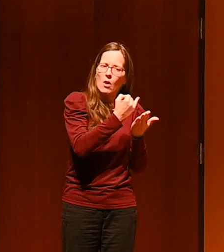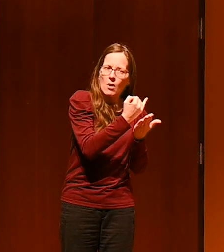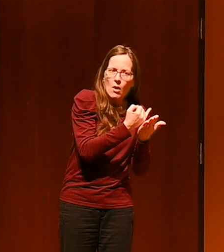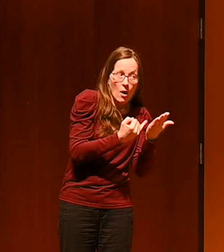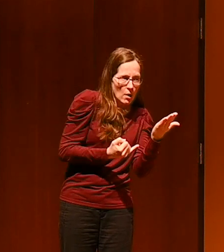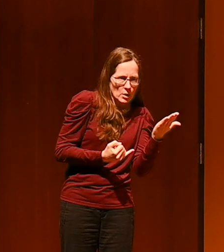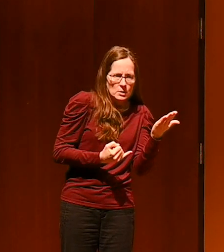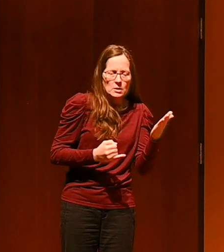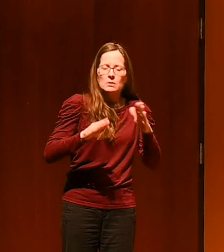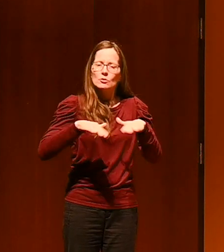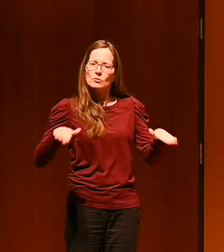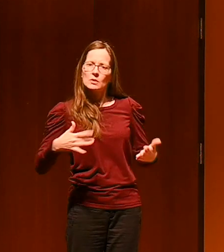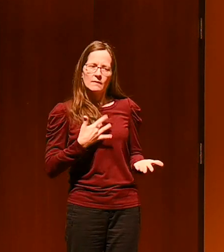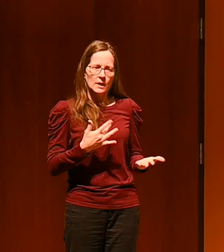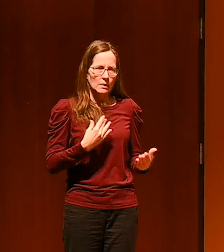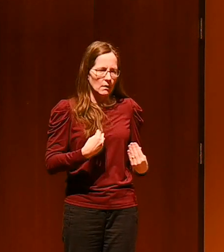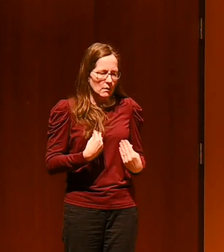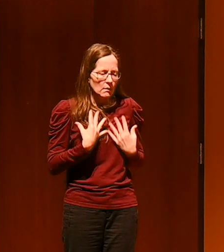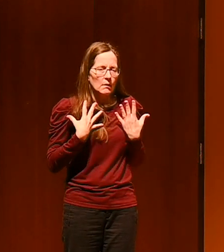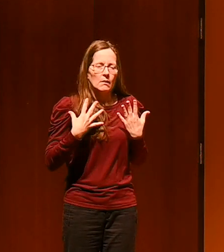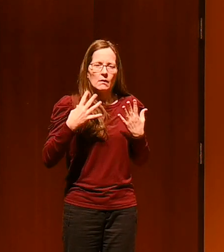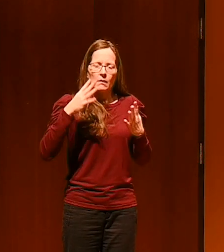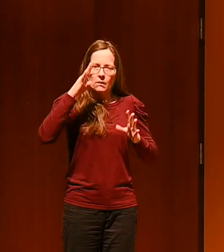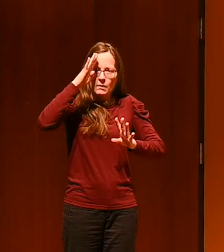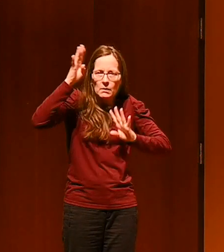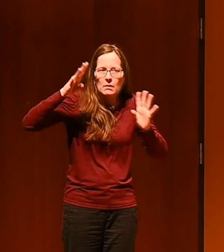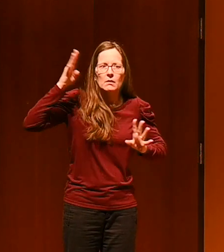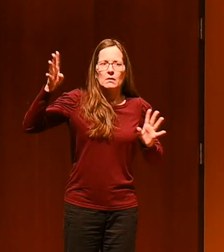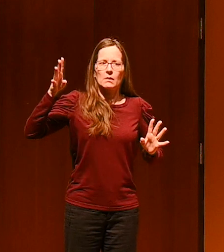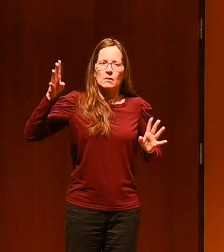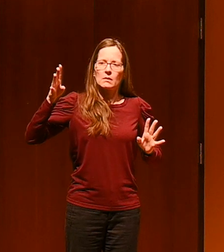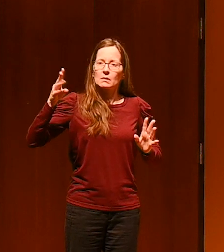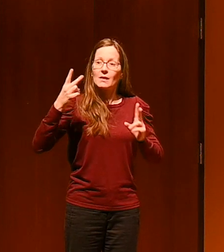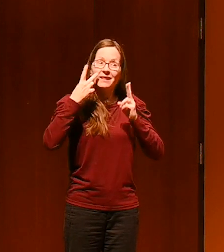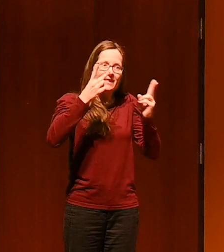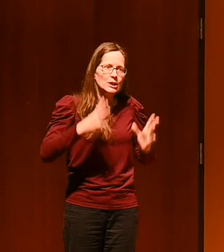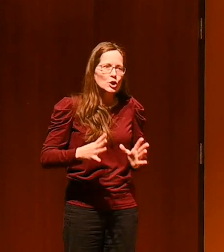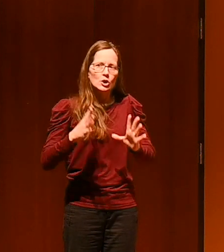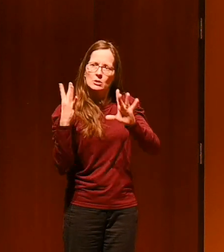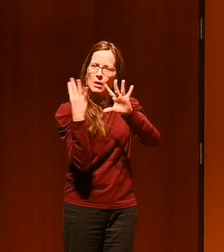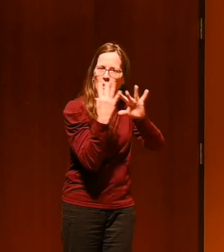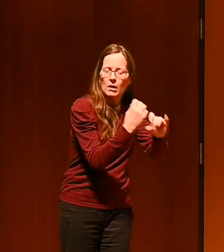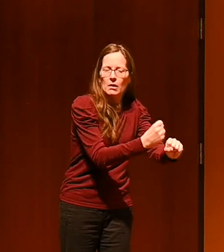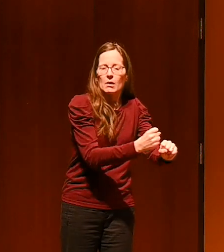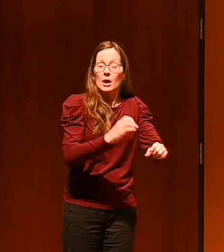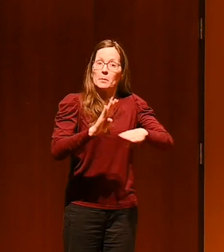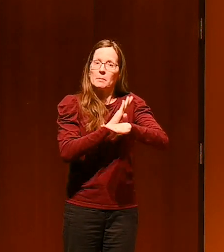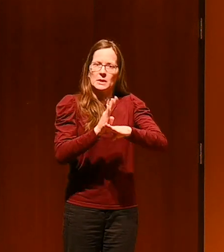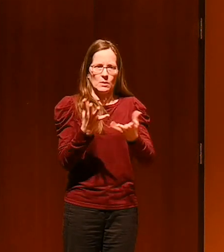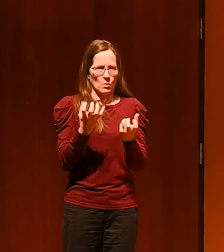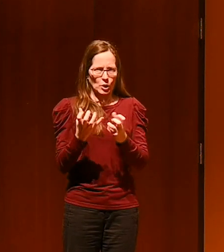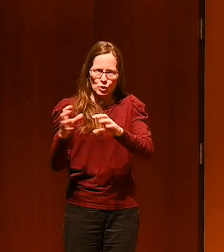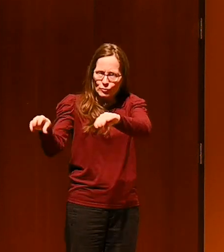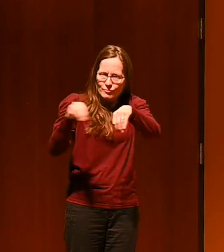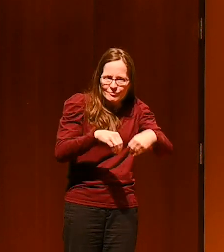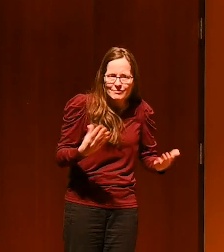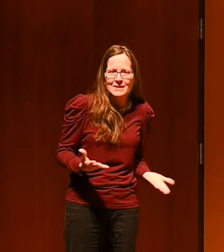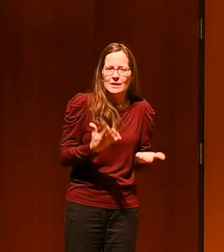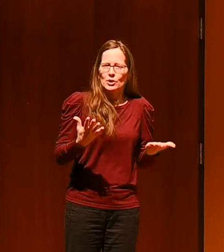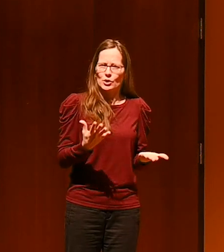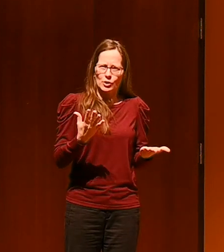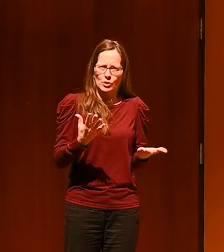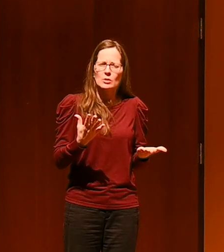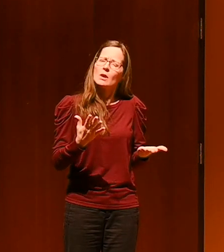children, bring joy to our daily lives, attract visitors and businesses, and connect us in ways few other things